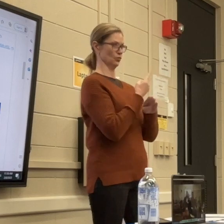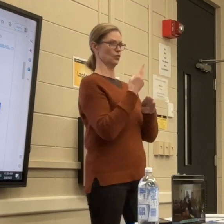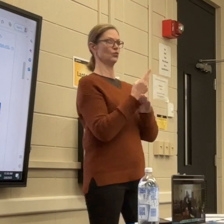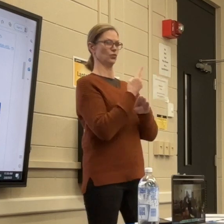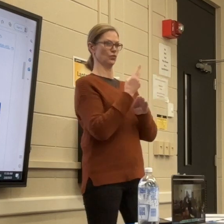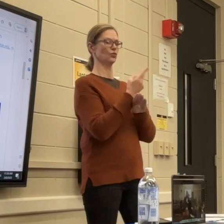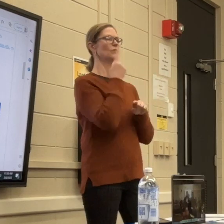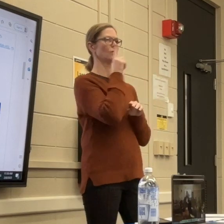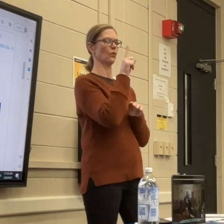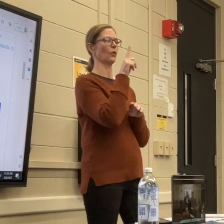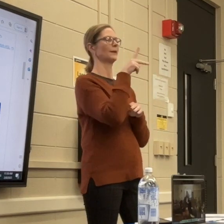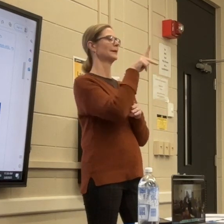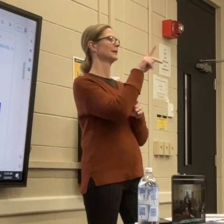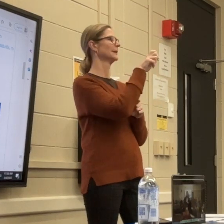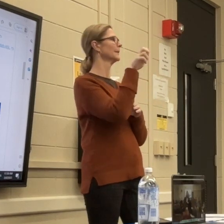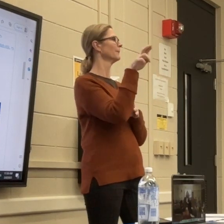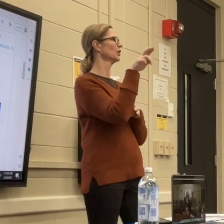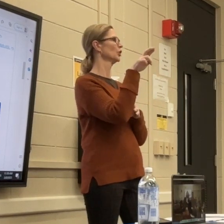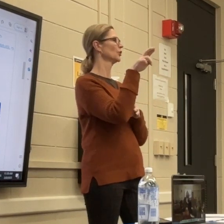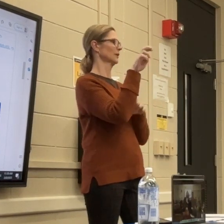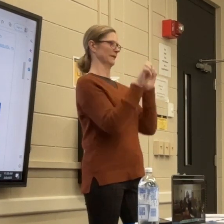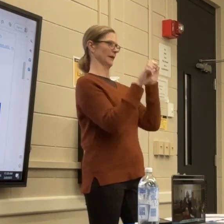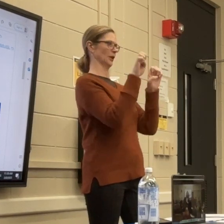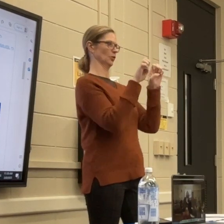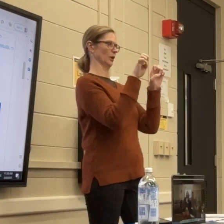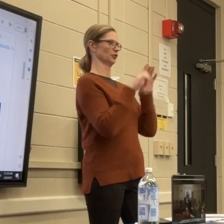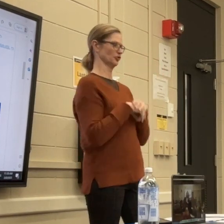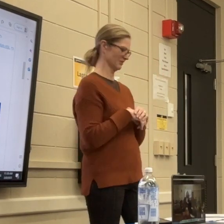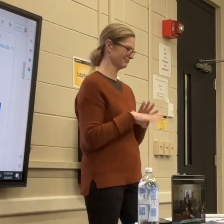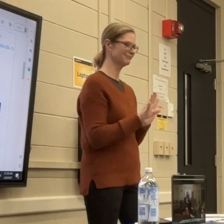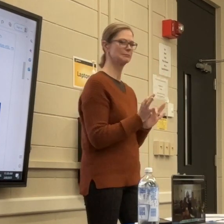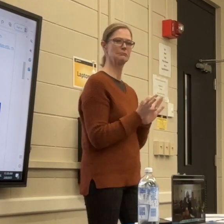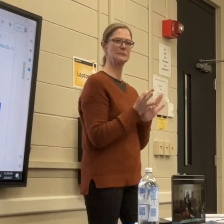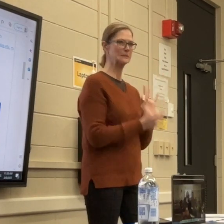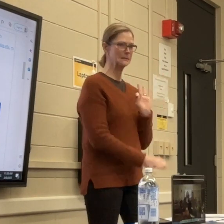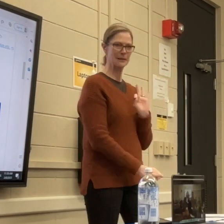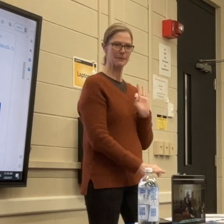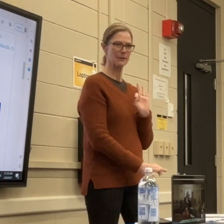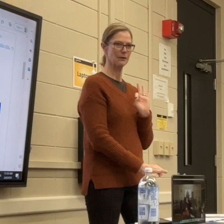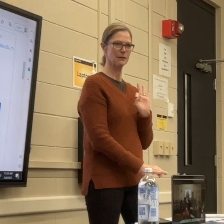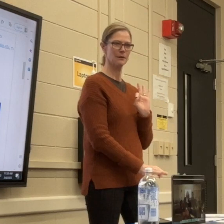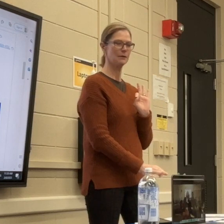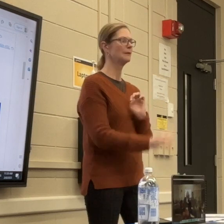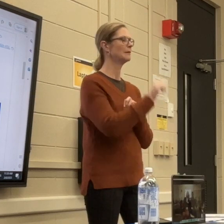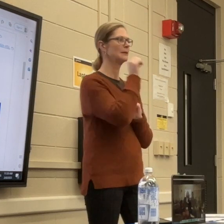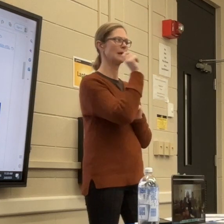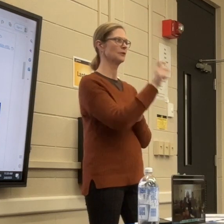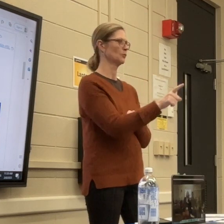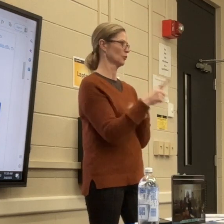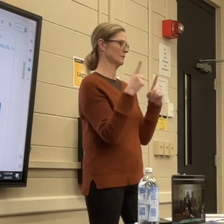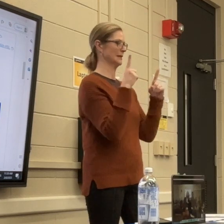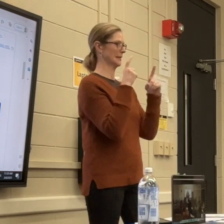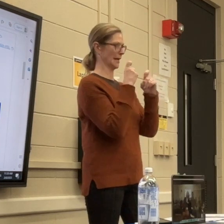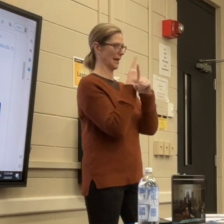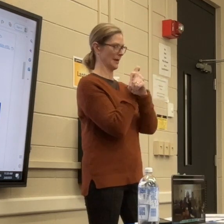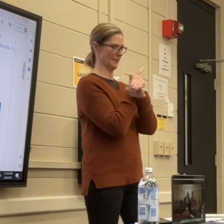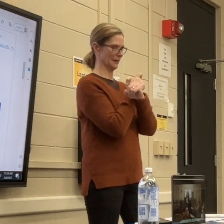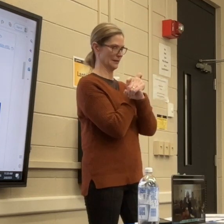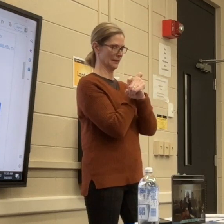I'm gonna pass out some paper that I'd like you to use today. It's an evaluation. It's not